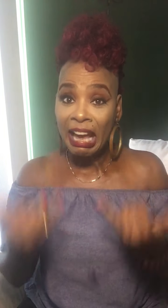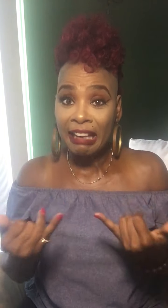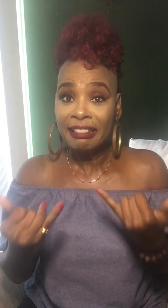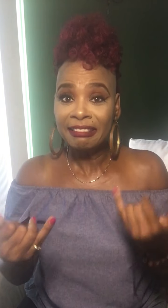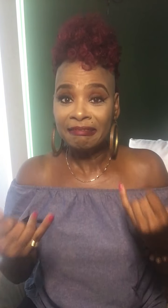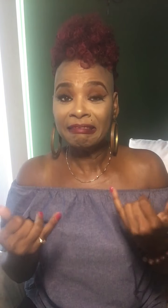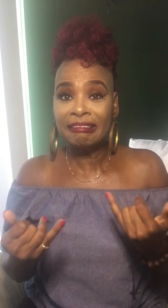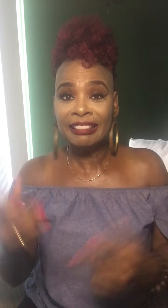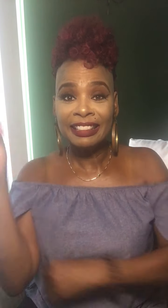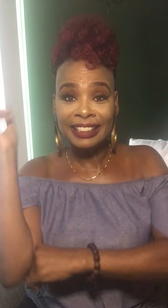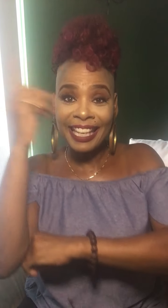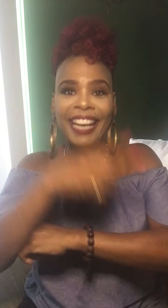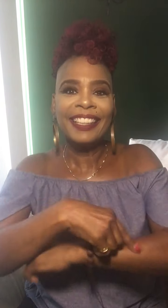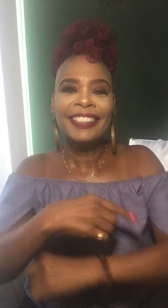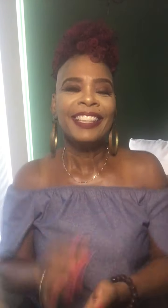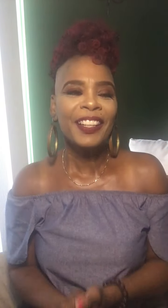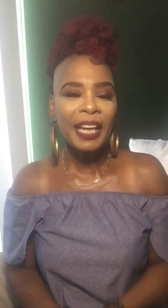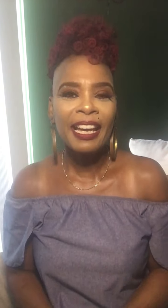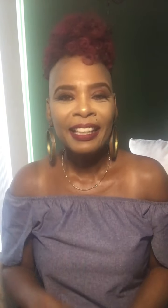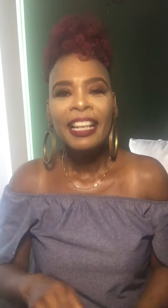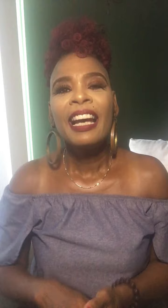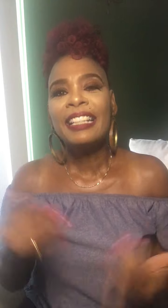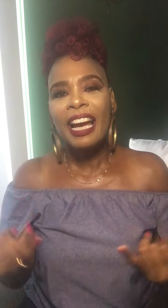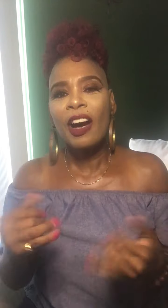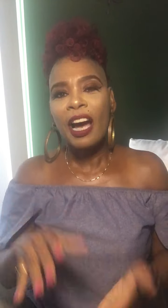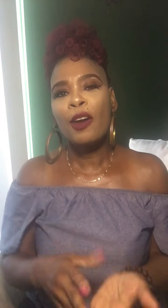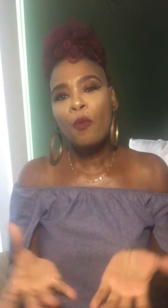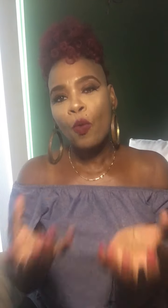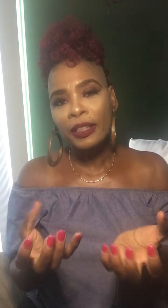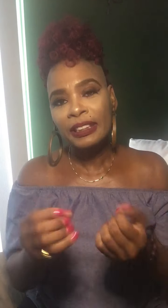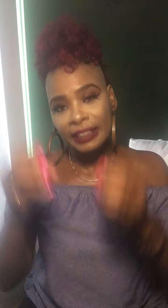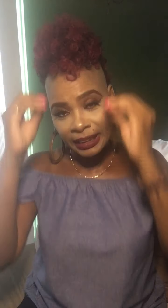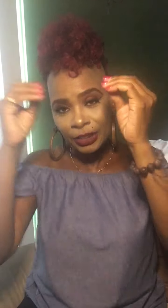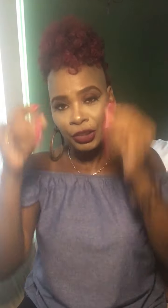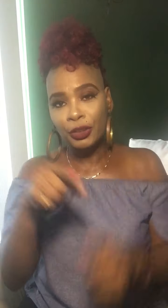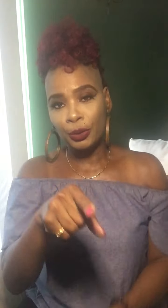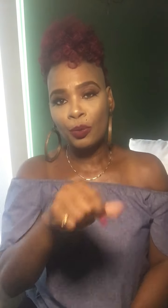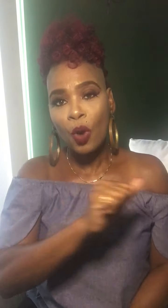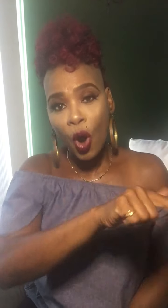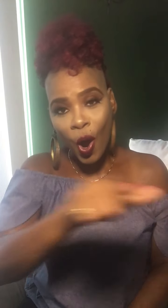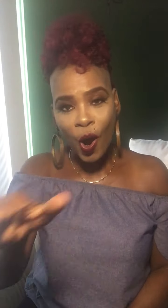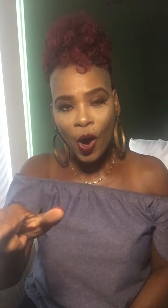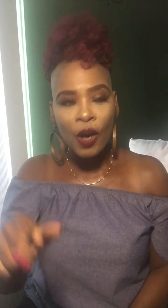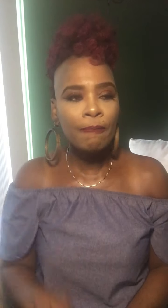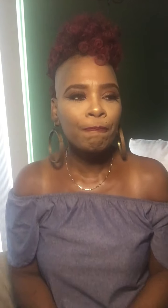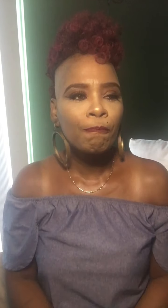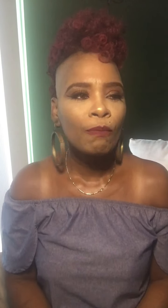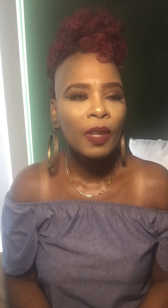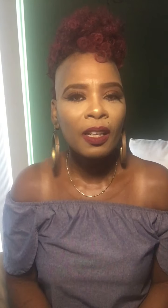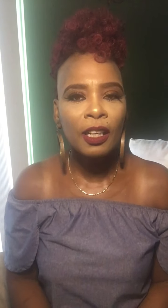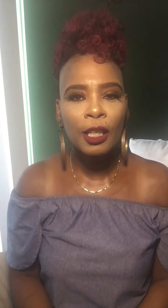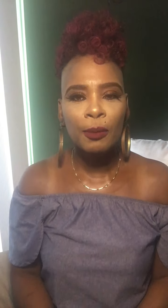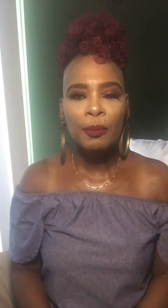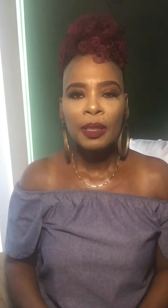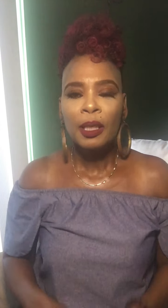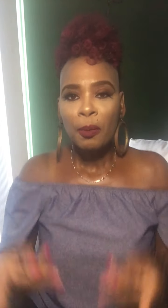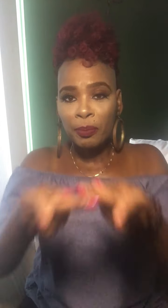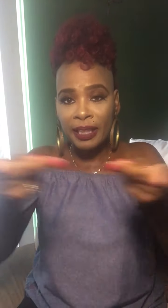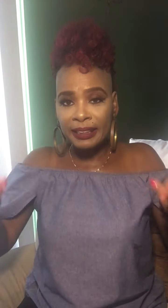today, today, okay? Now, I want to teach you all um,